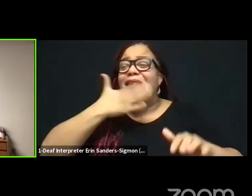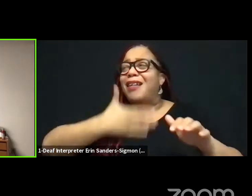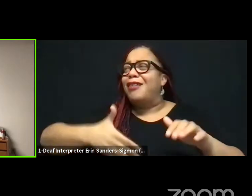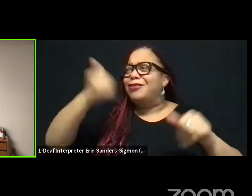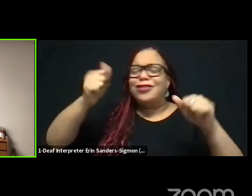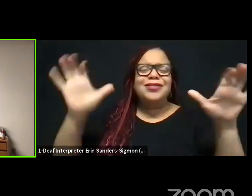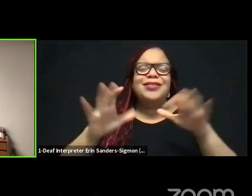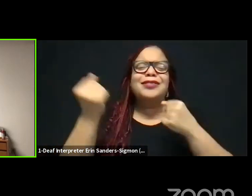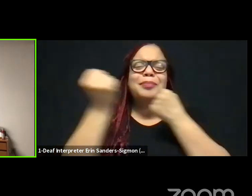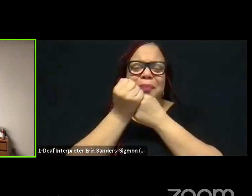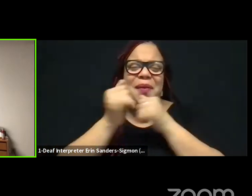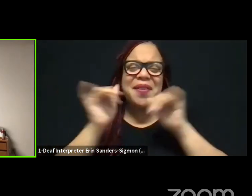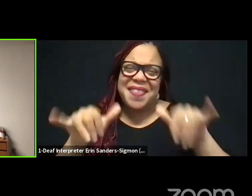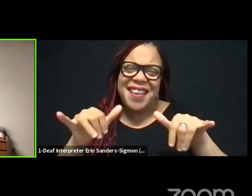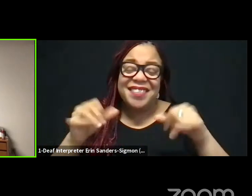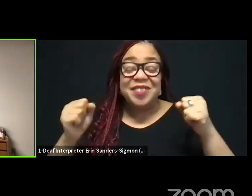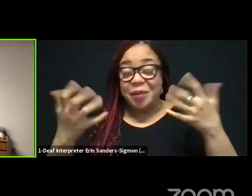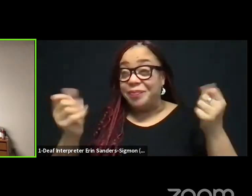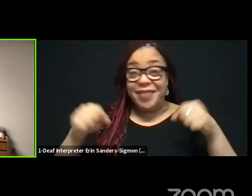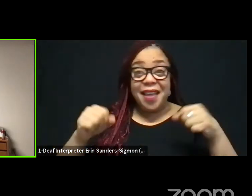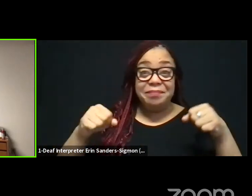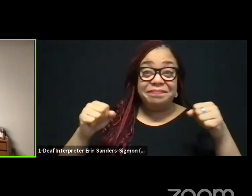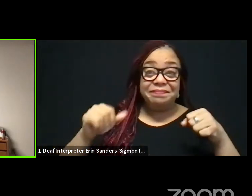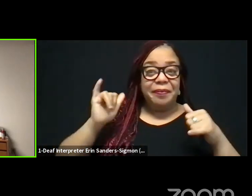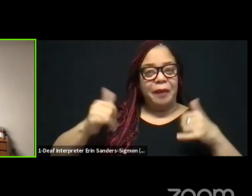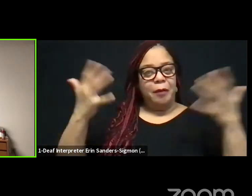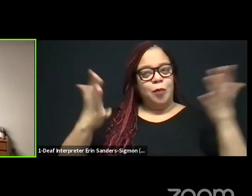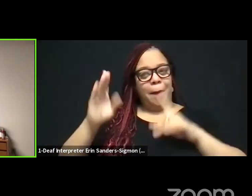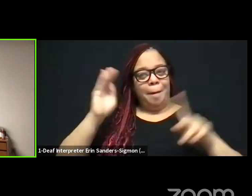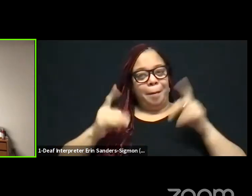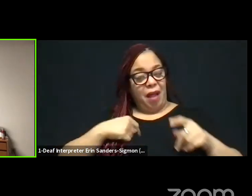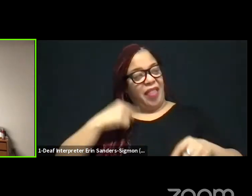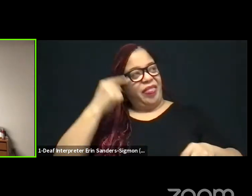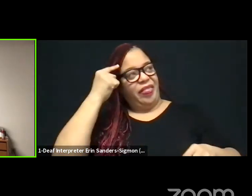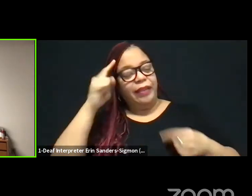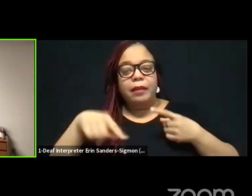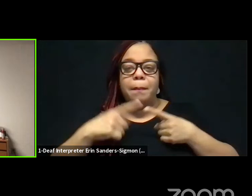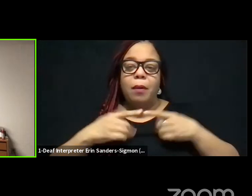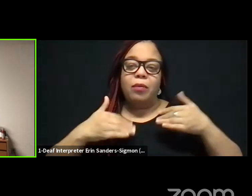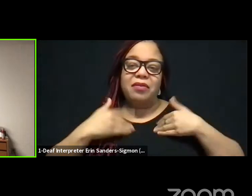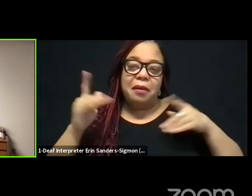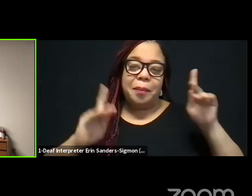being at the forefront of abolitionist organizing and education and movement spaces.